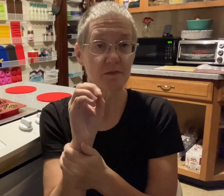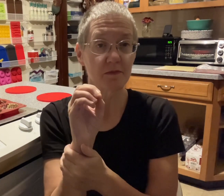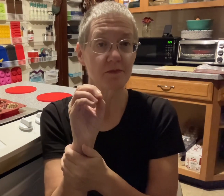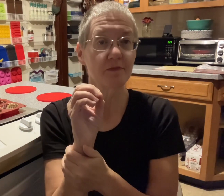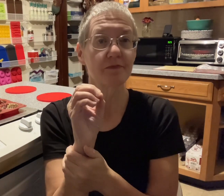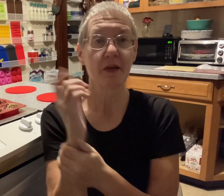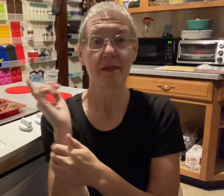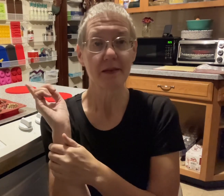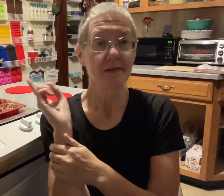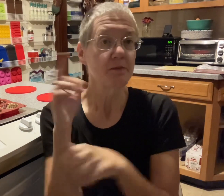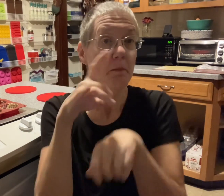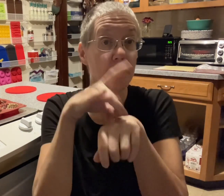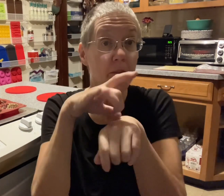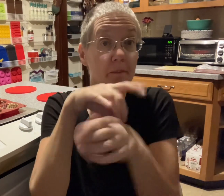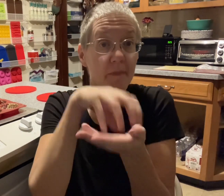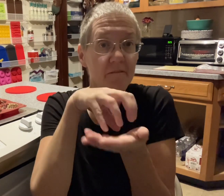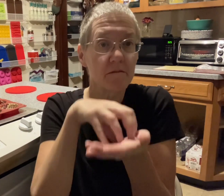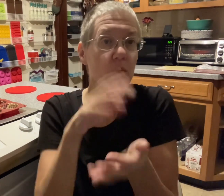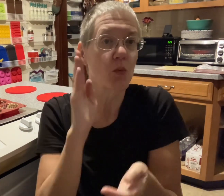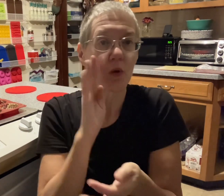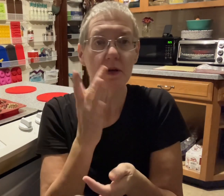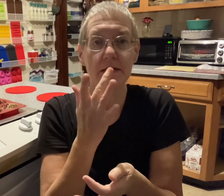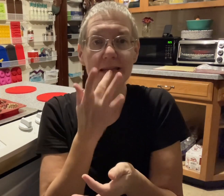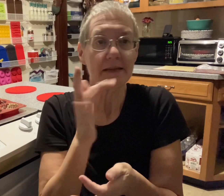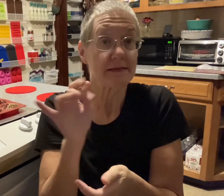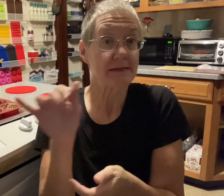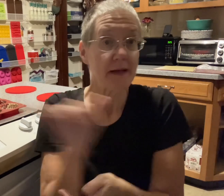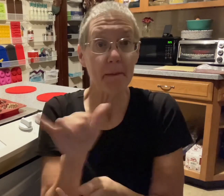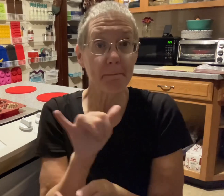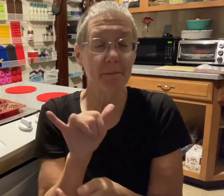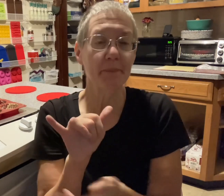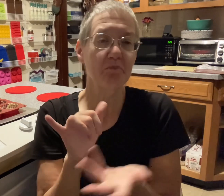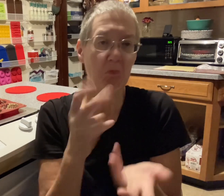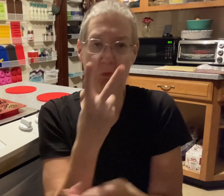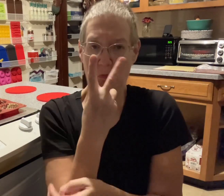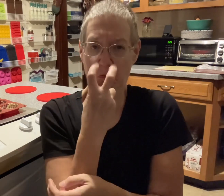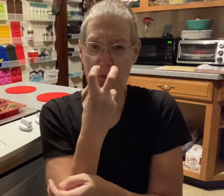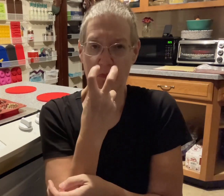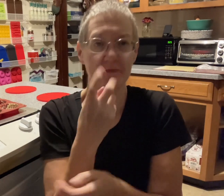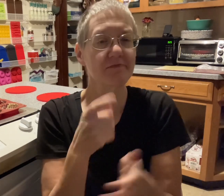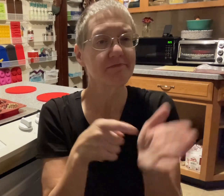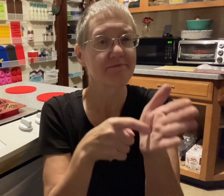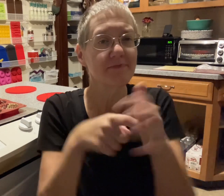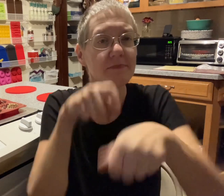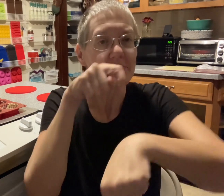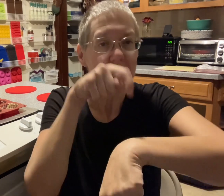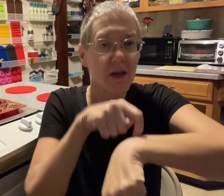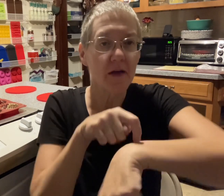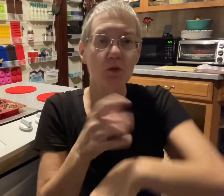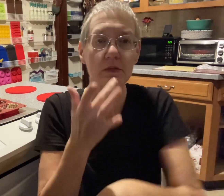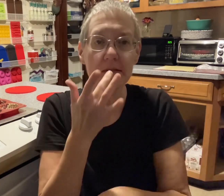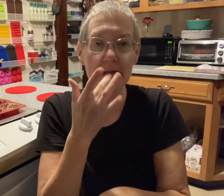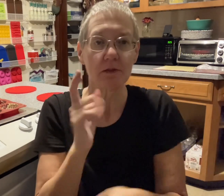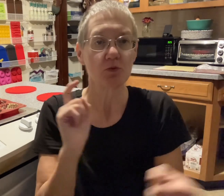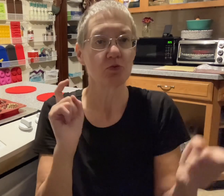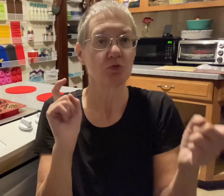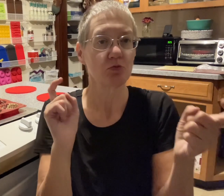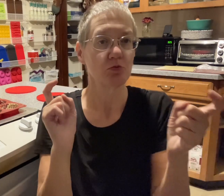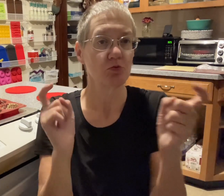keto, these pumpkin muffins, they're not going to taste the same as regular pumpkin muffins. It's going to take time for your